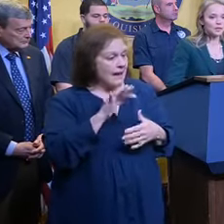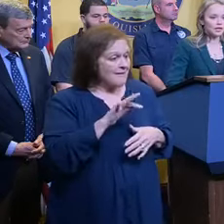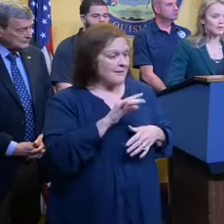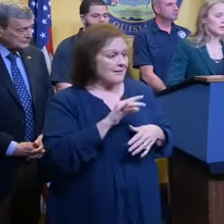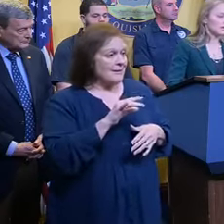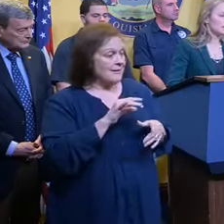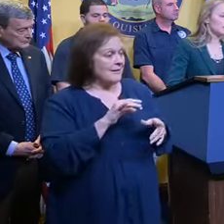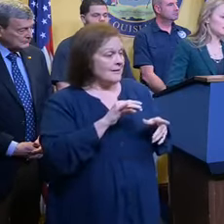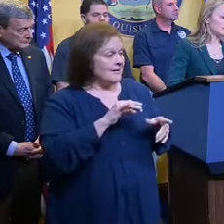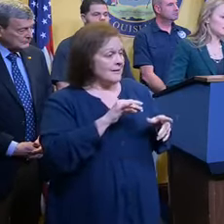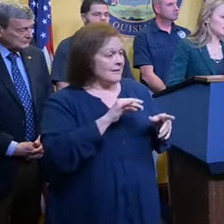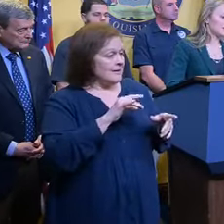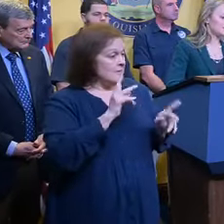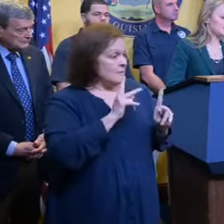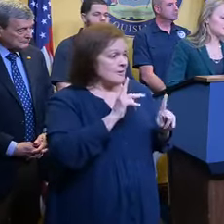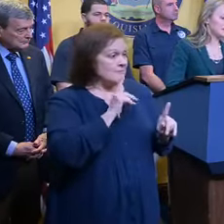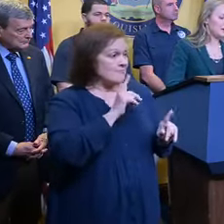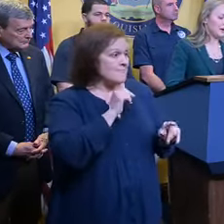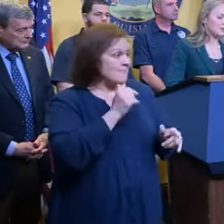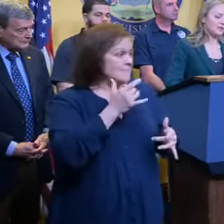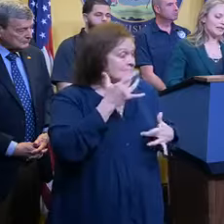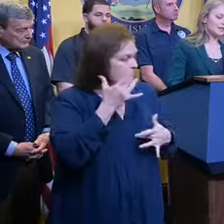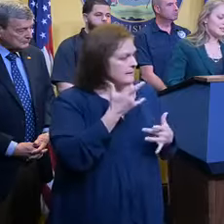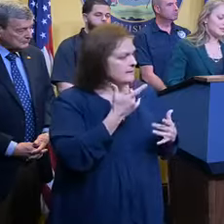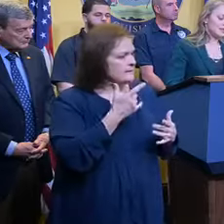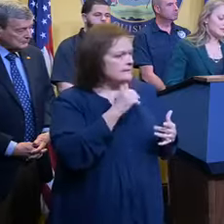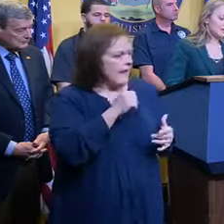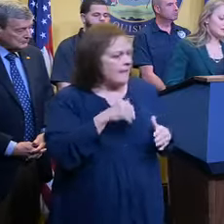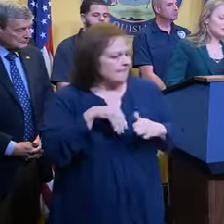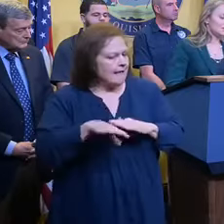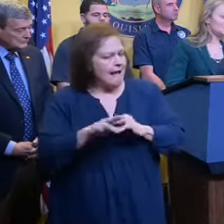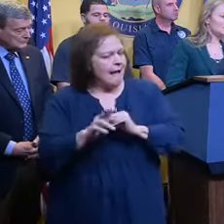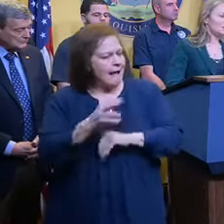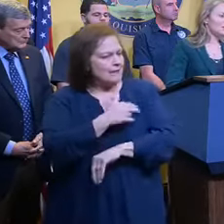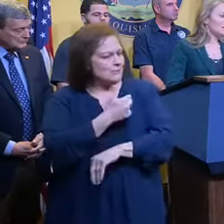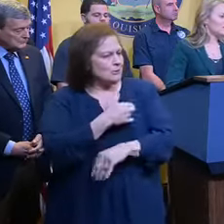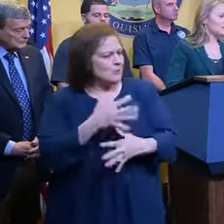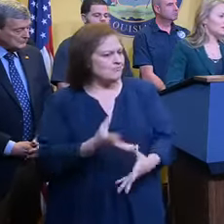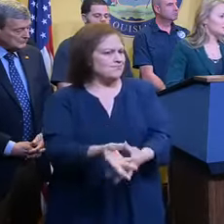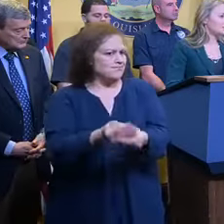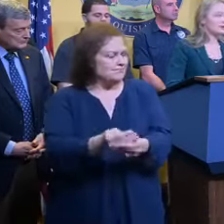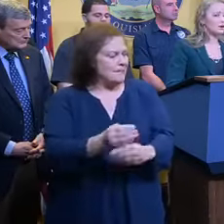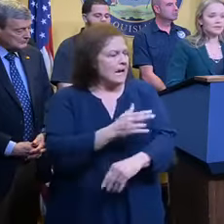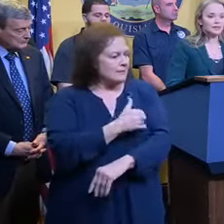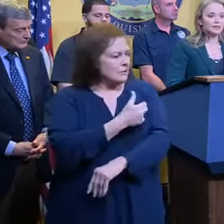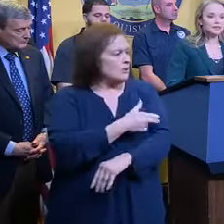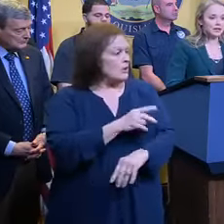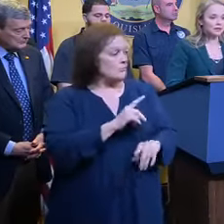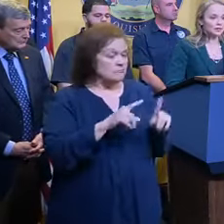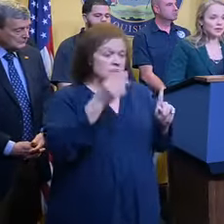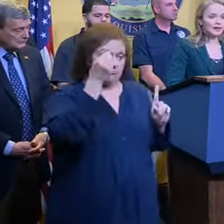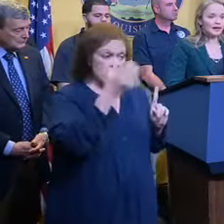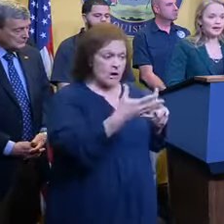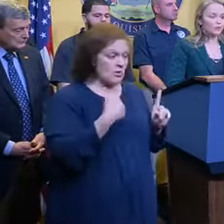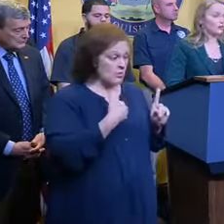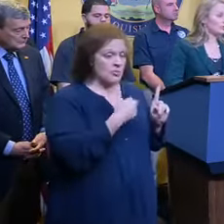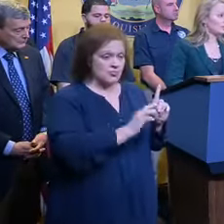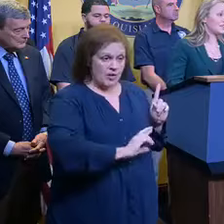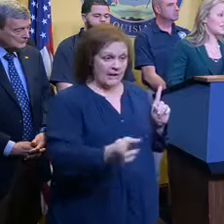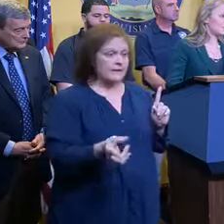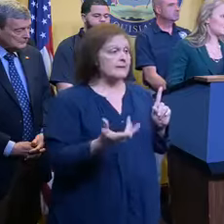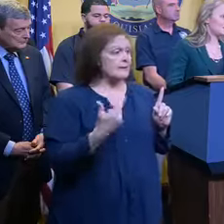who are coming into our ERs and hospitals. But at the end of the day, as the mayor said, it's really all hands on deck. We're all in this together.